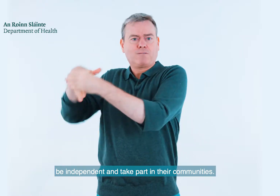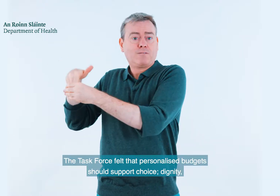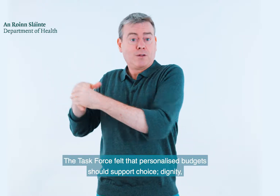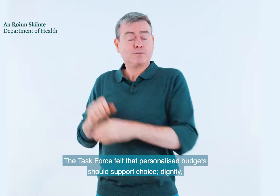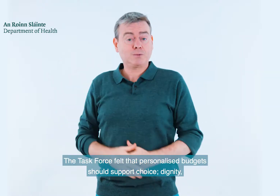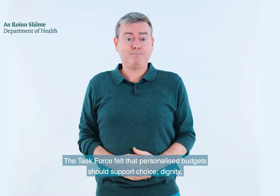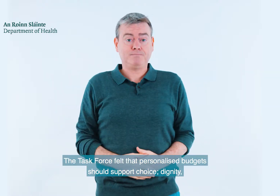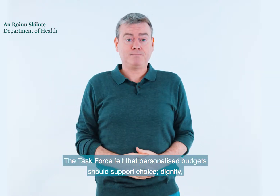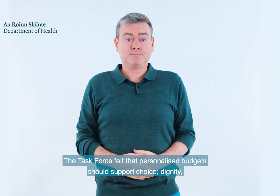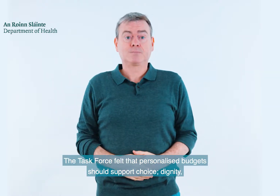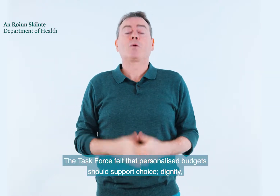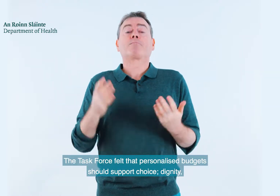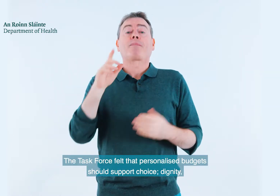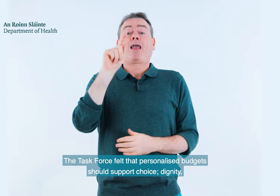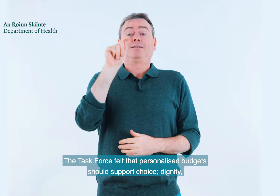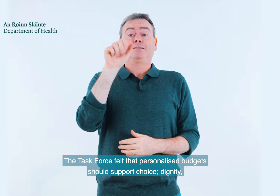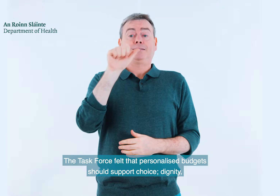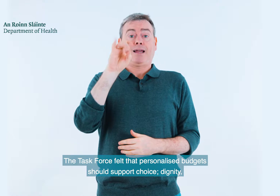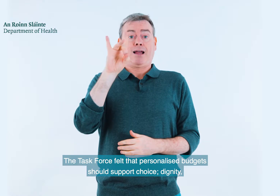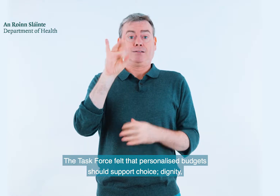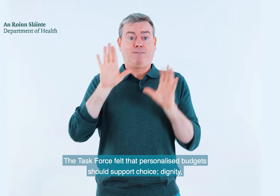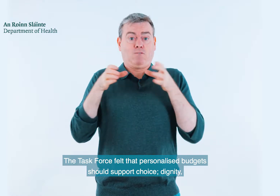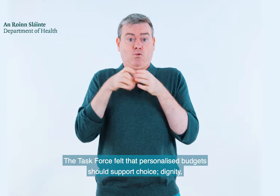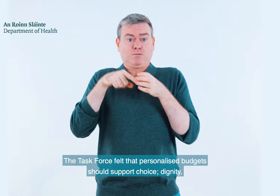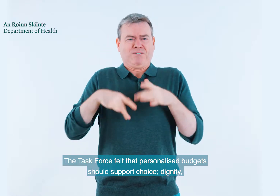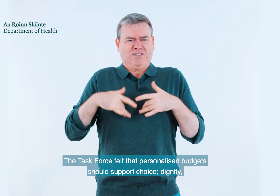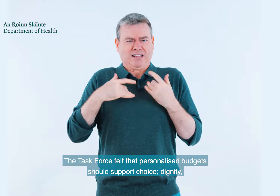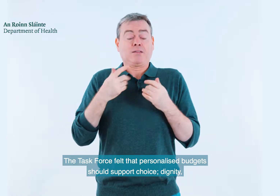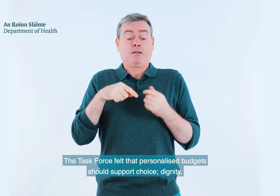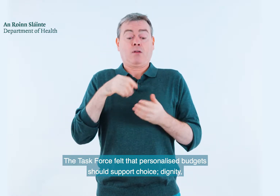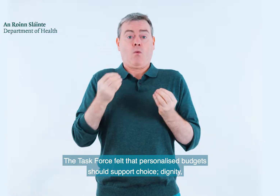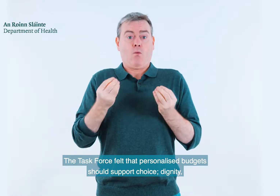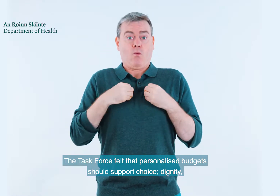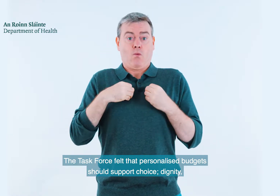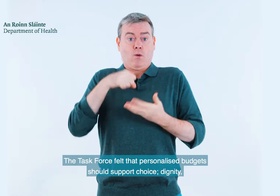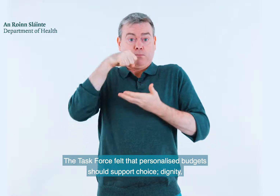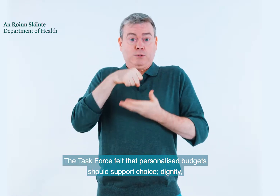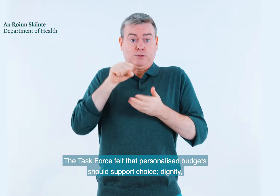The task force felt that personalised budgets should support choice, dignity,